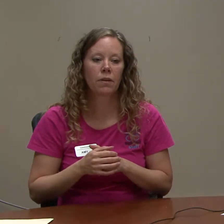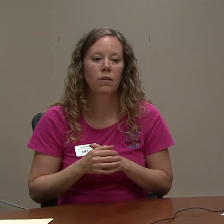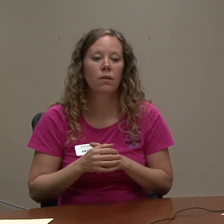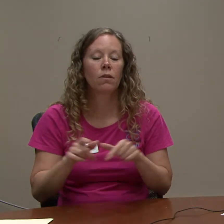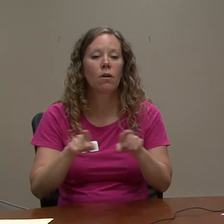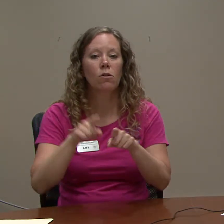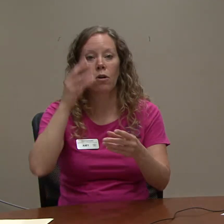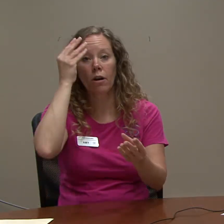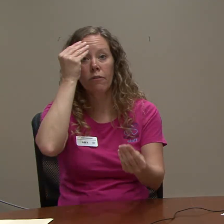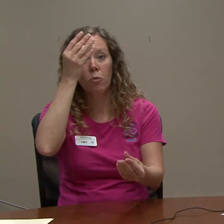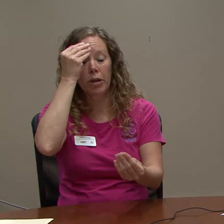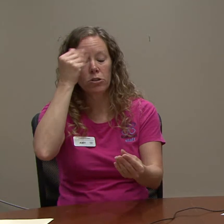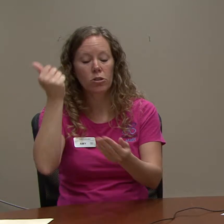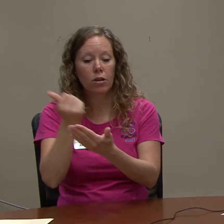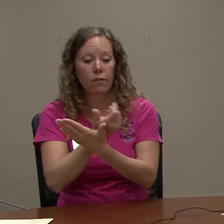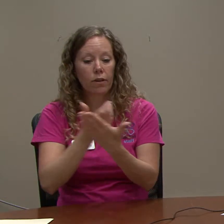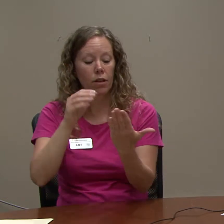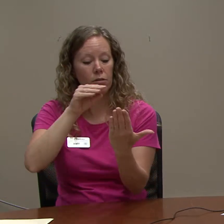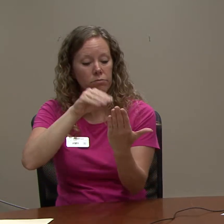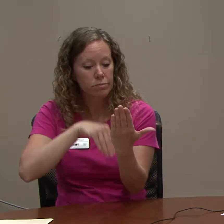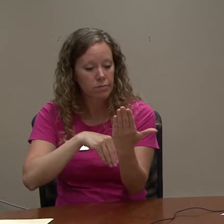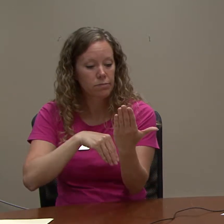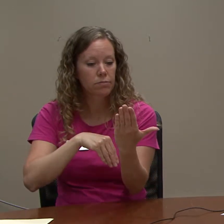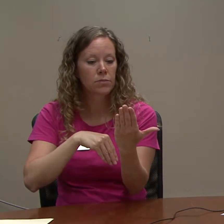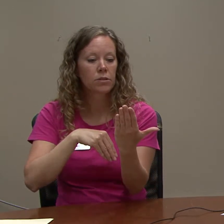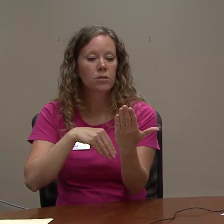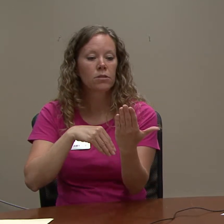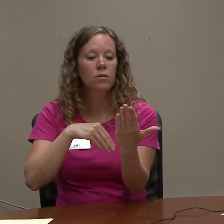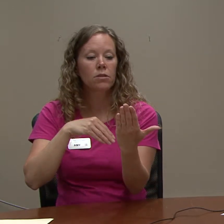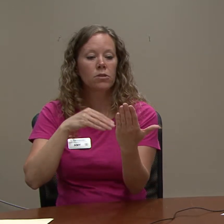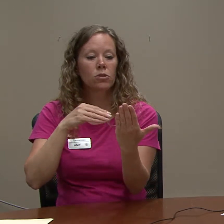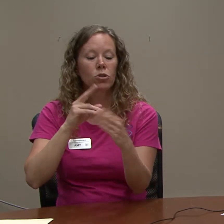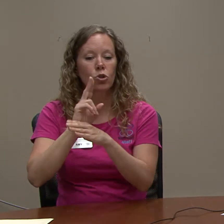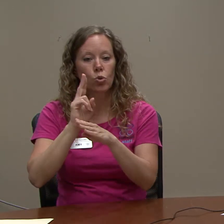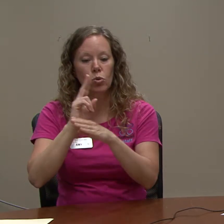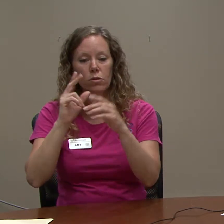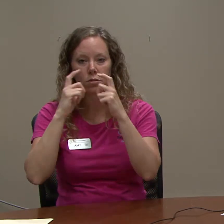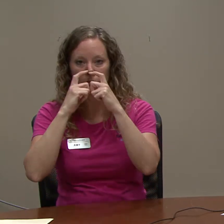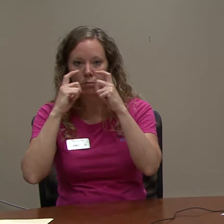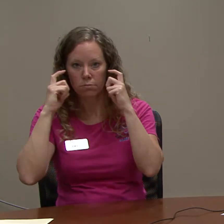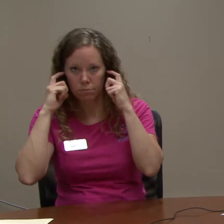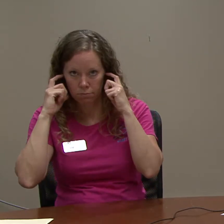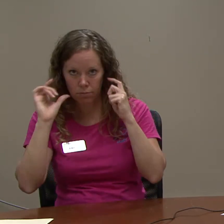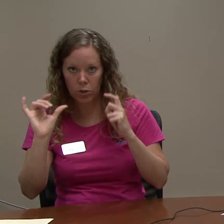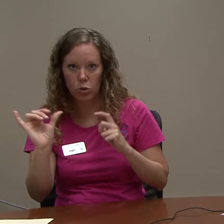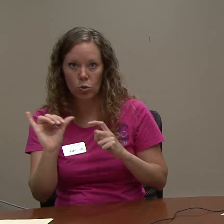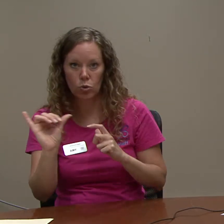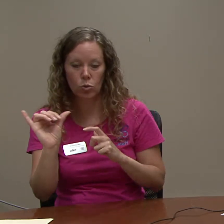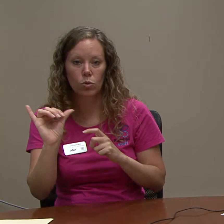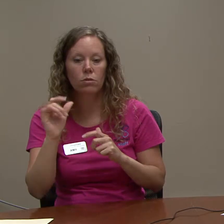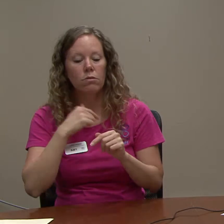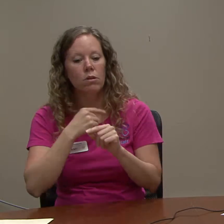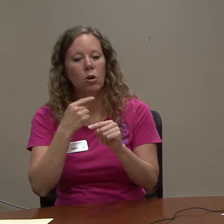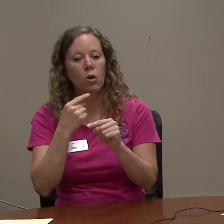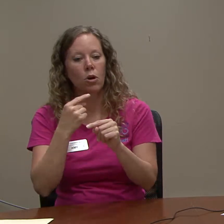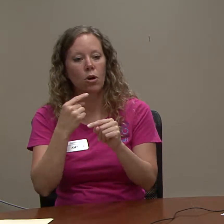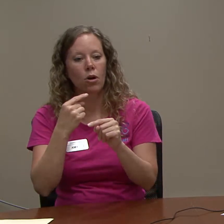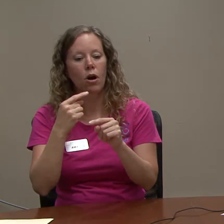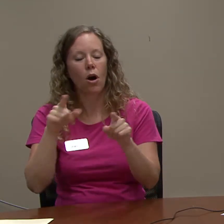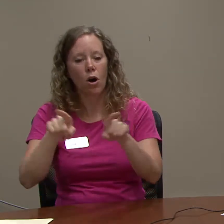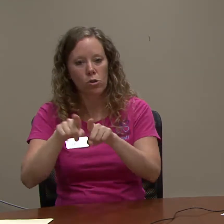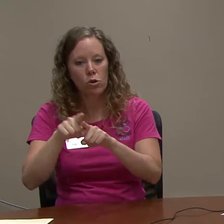information provided, including but not limited to use of face or surgical procedure masks as appropriate, good